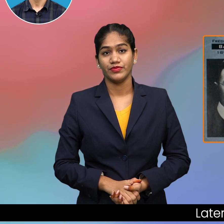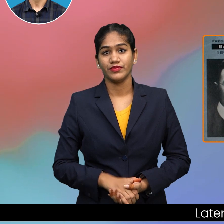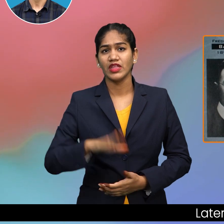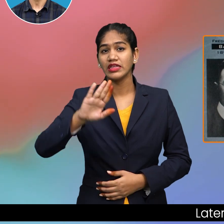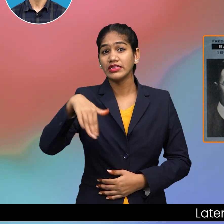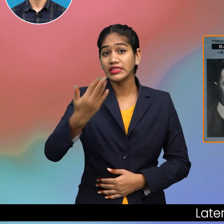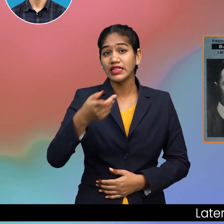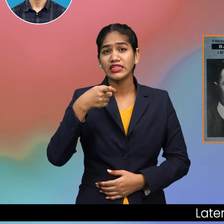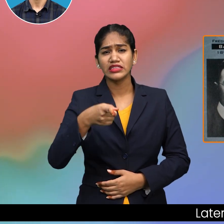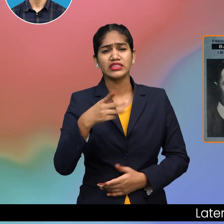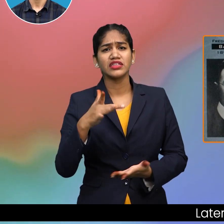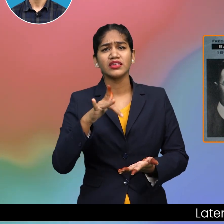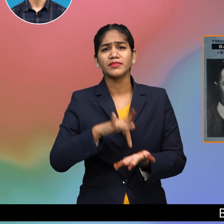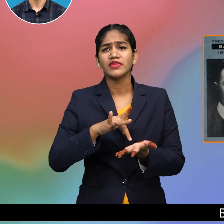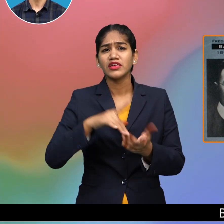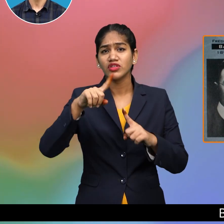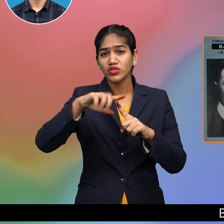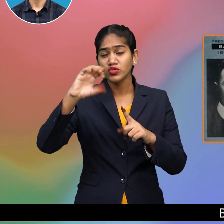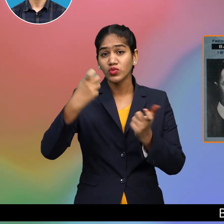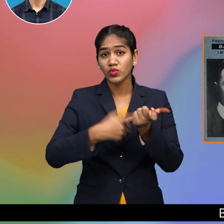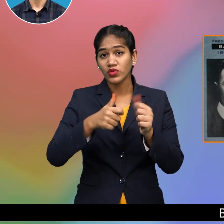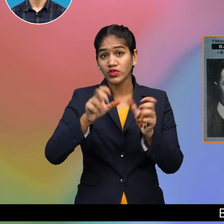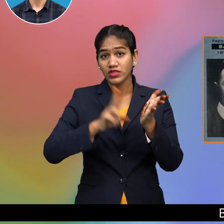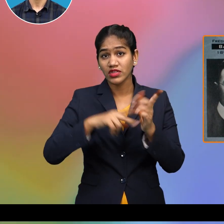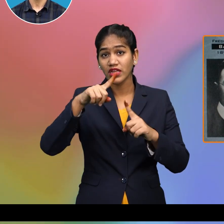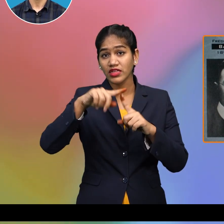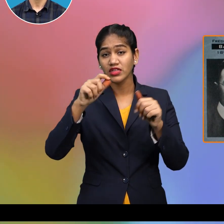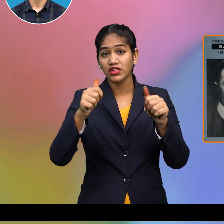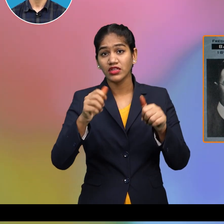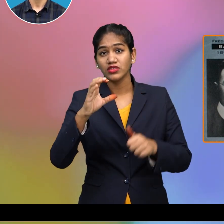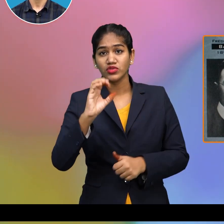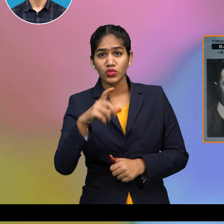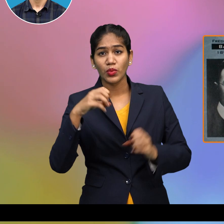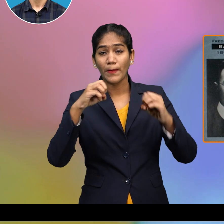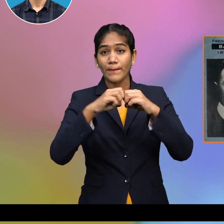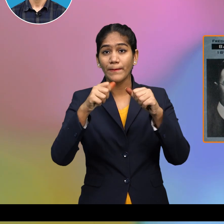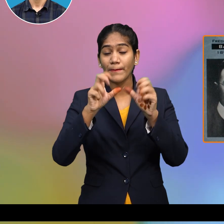Later, in Toronto, Banting, Best,